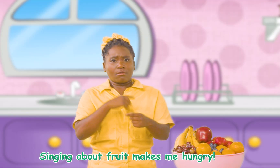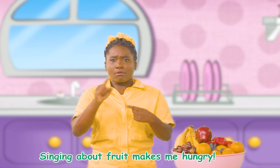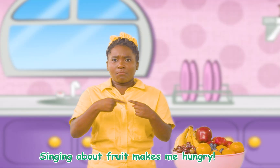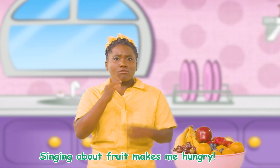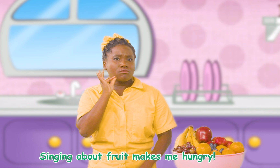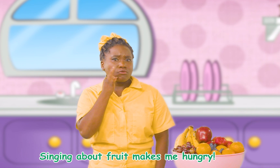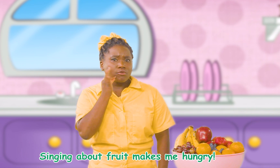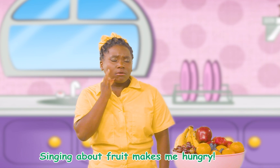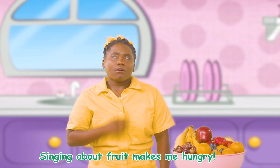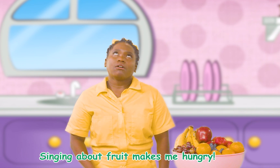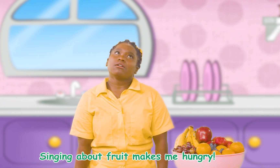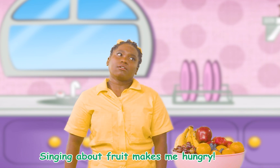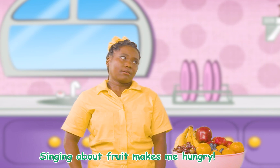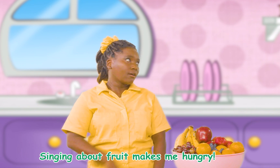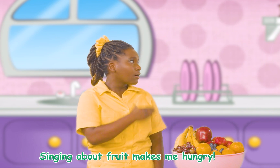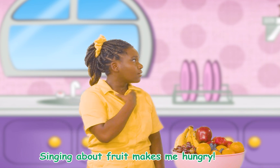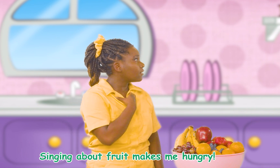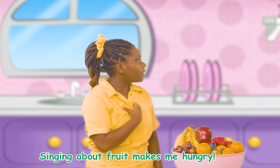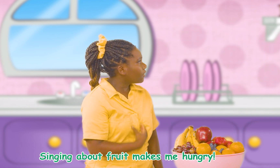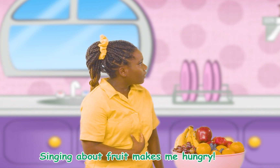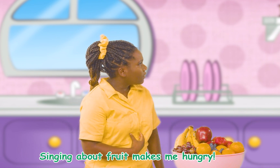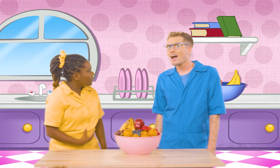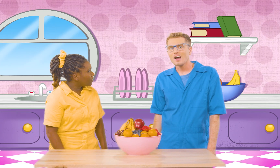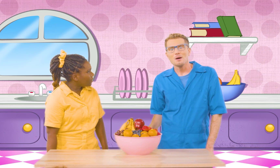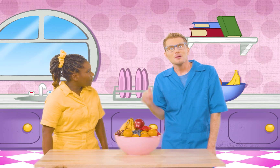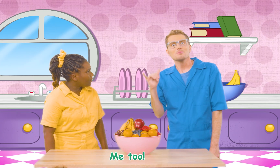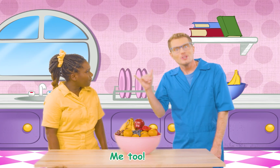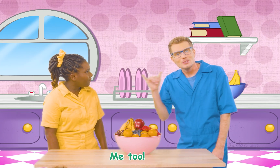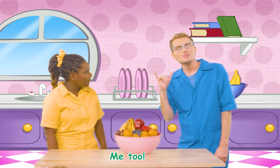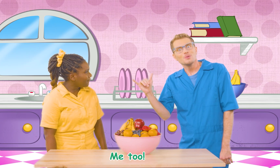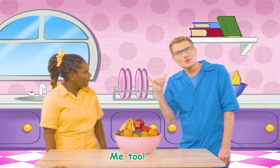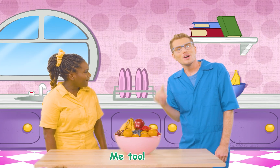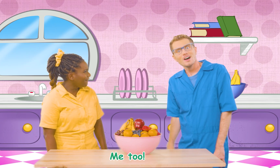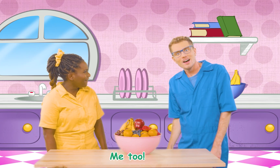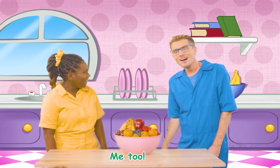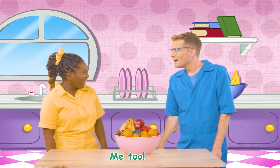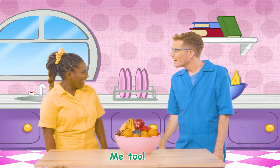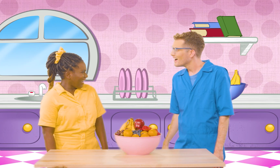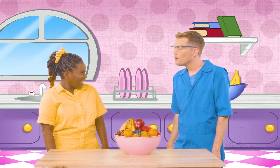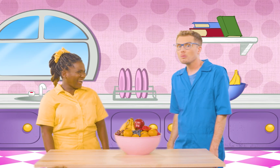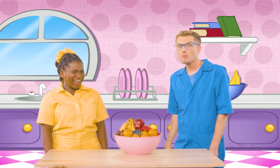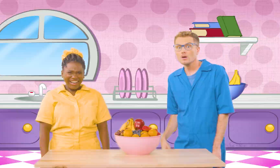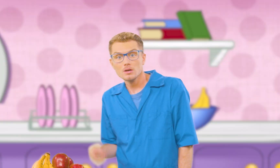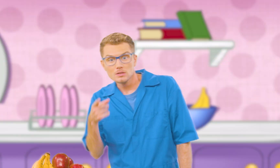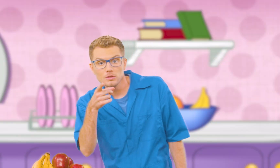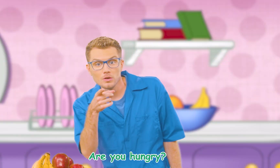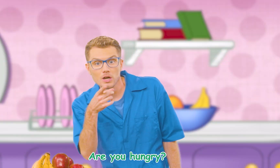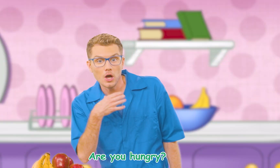Singing about fruit makes me hungry! Me too! Are you